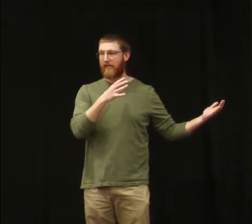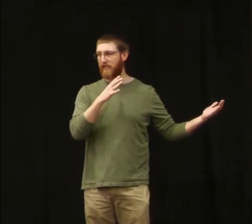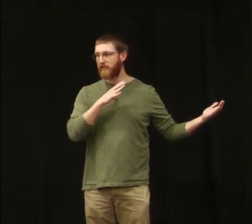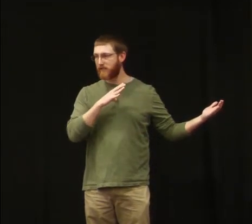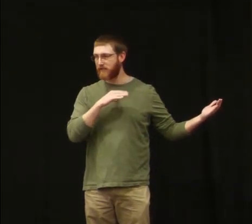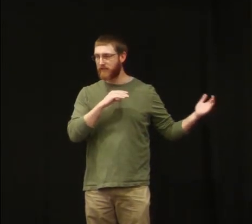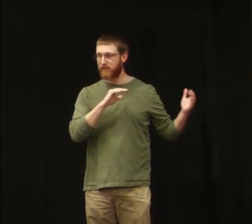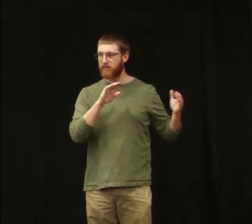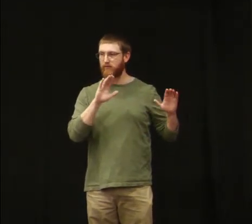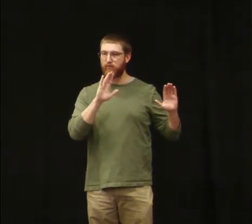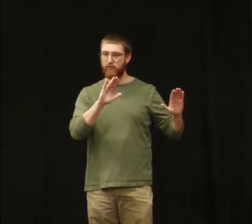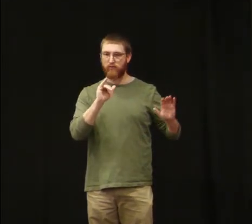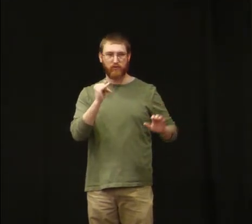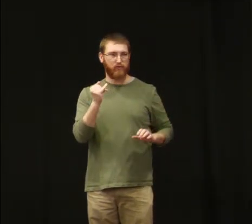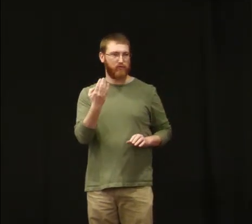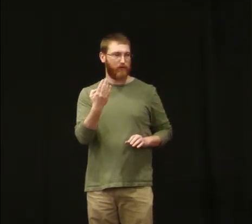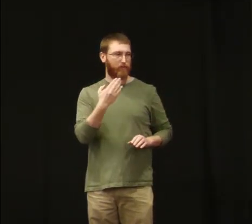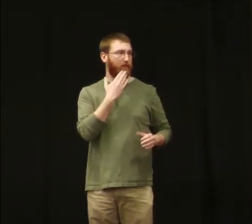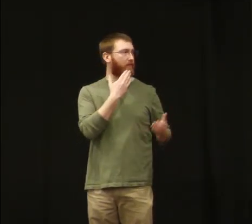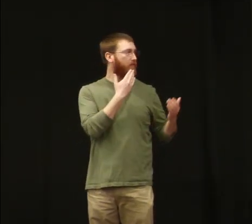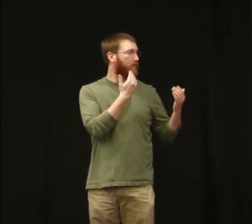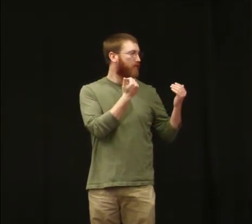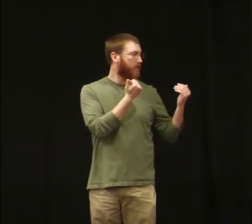you all very much.